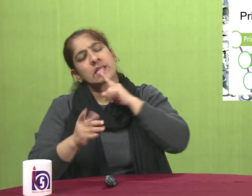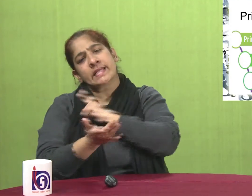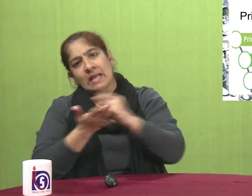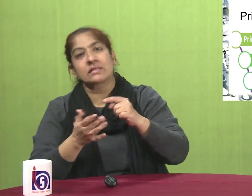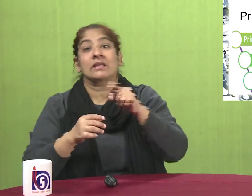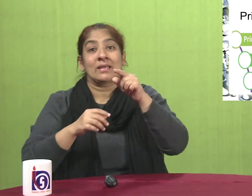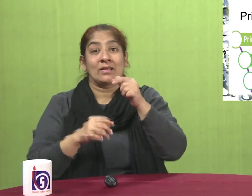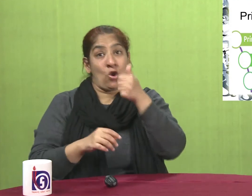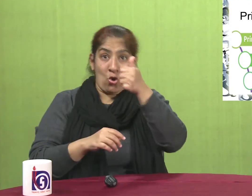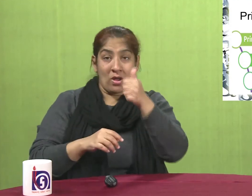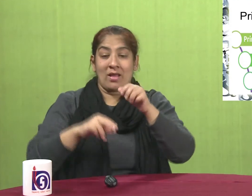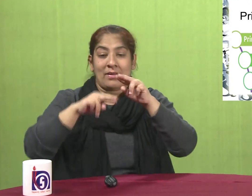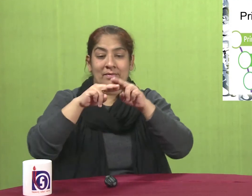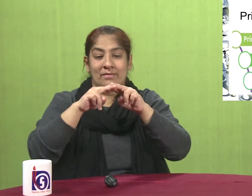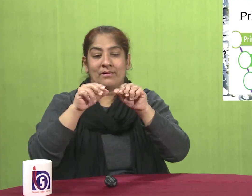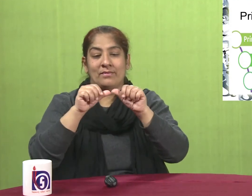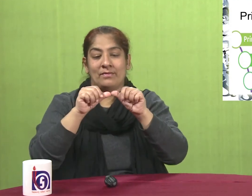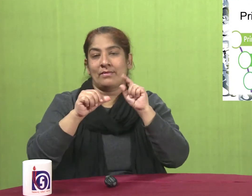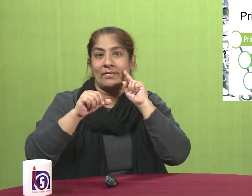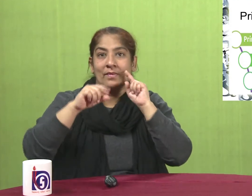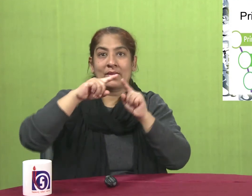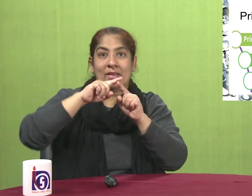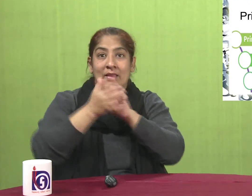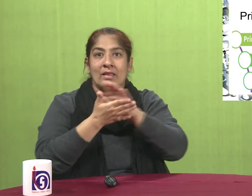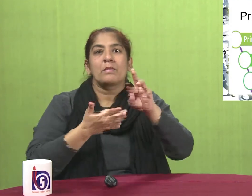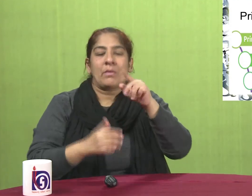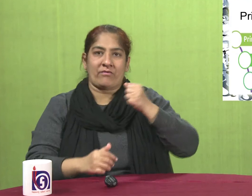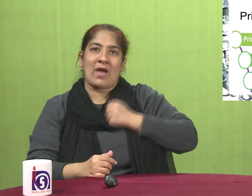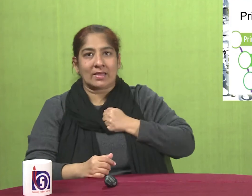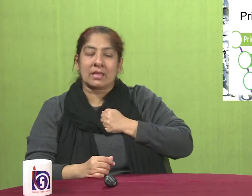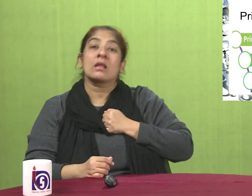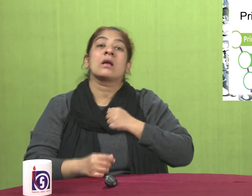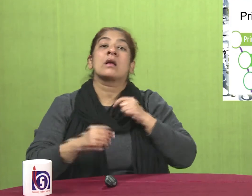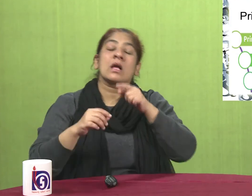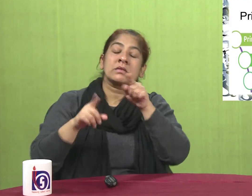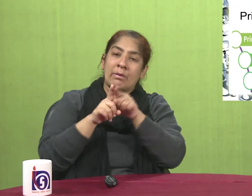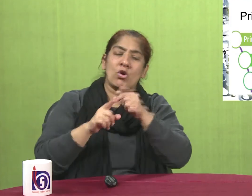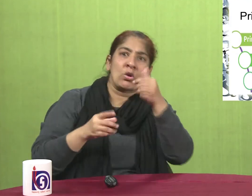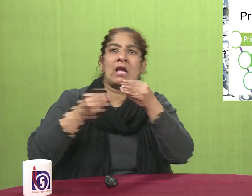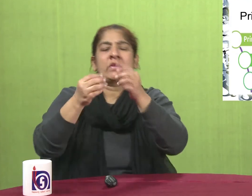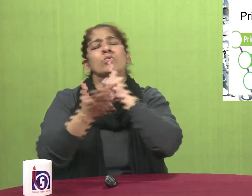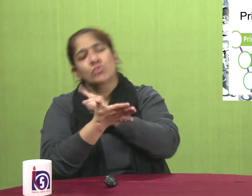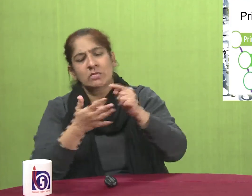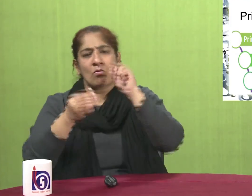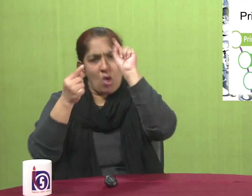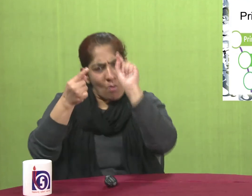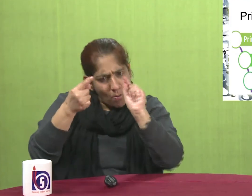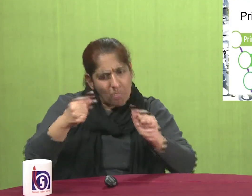are the principle of utmost good faith. Then there is principle of